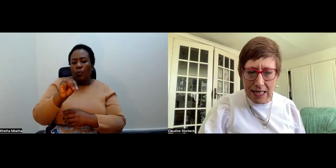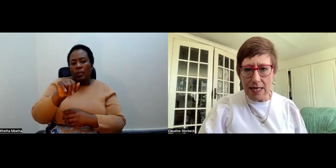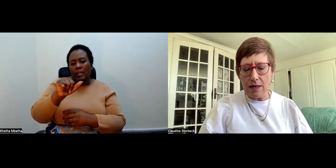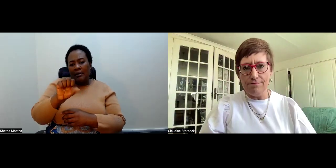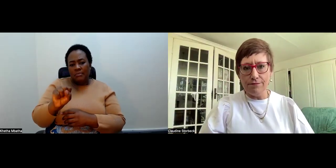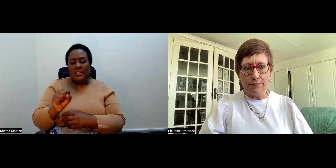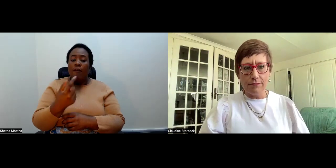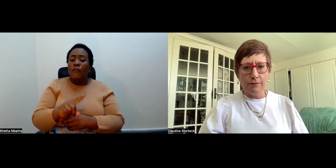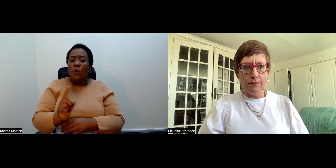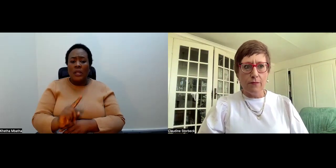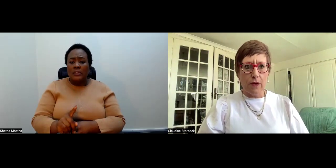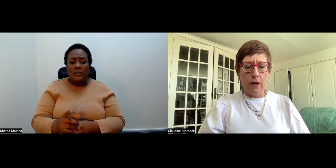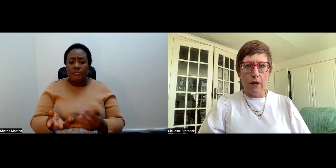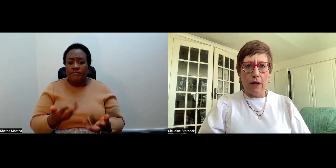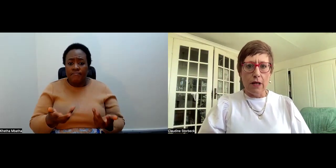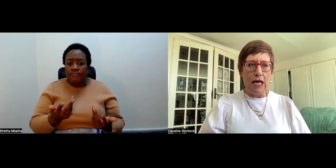speedily.